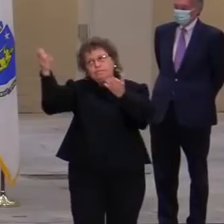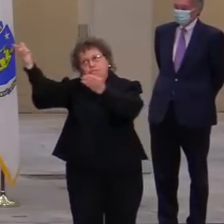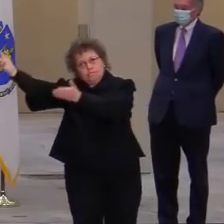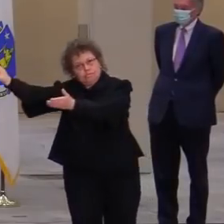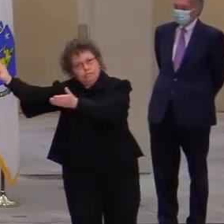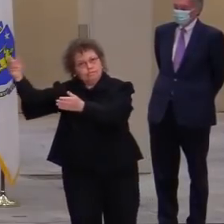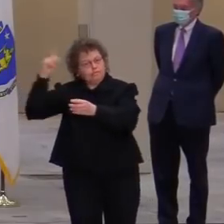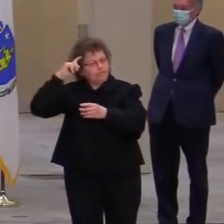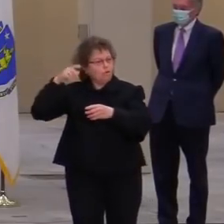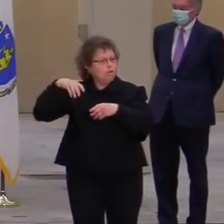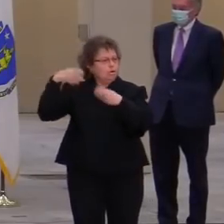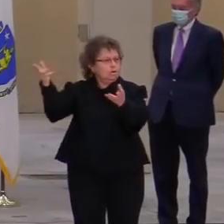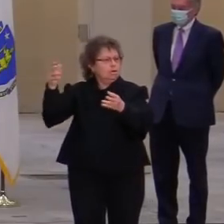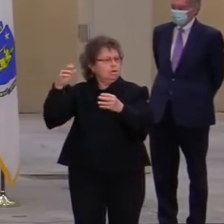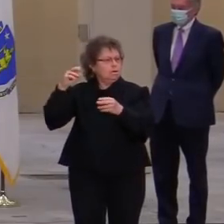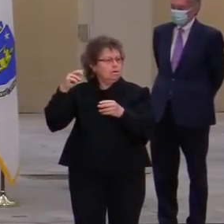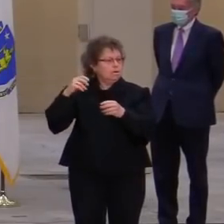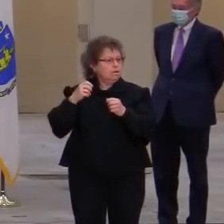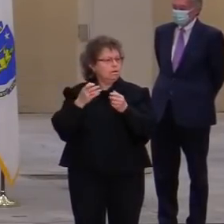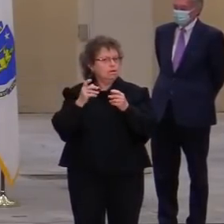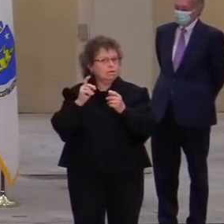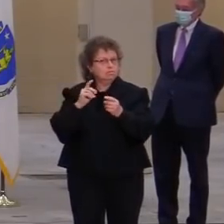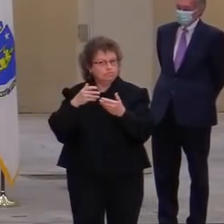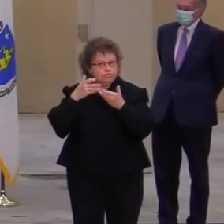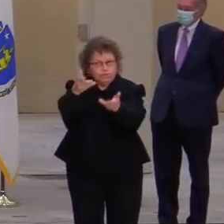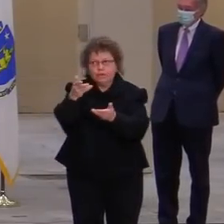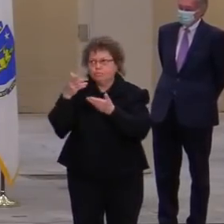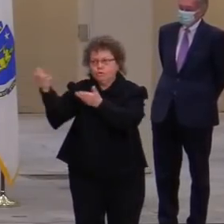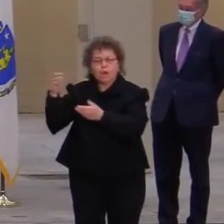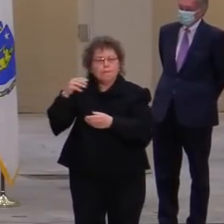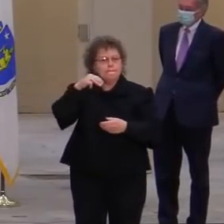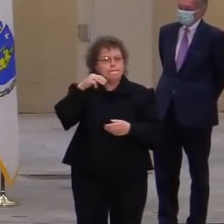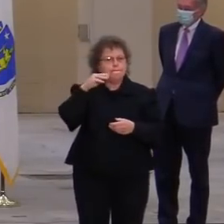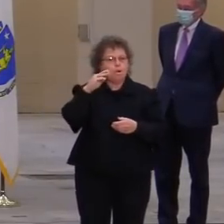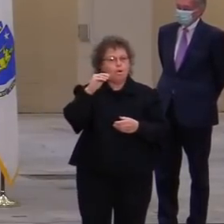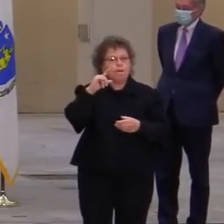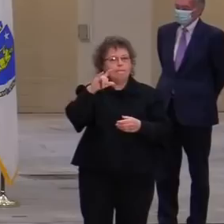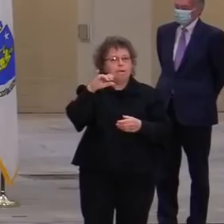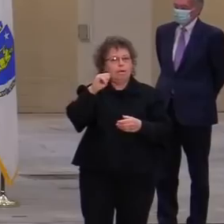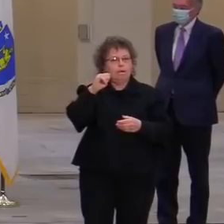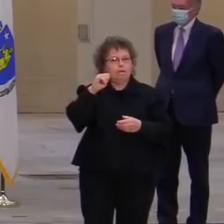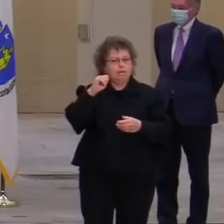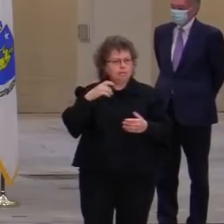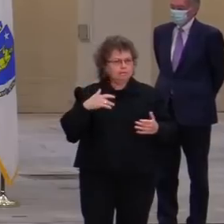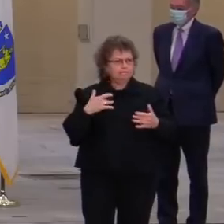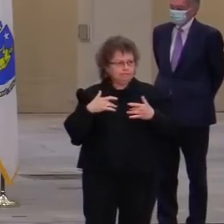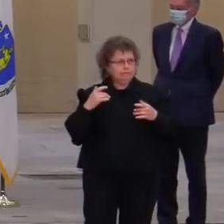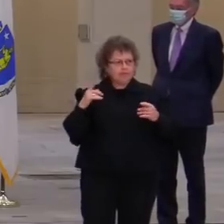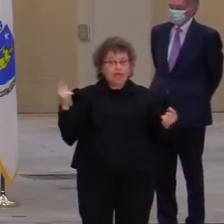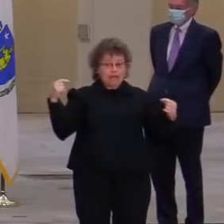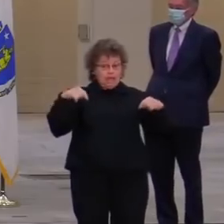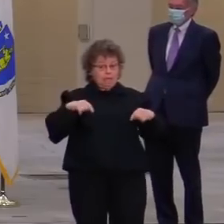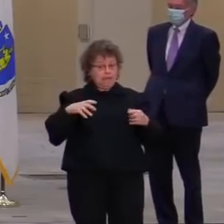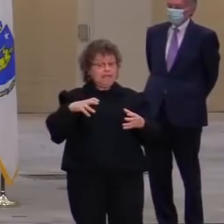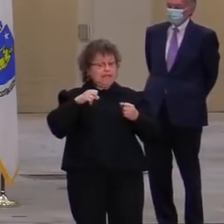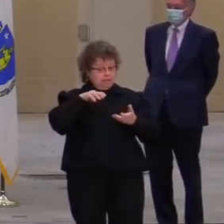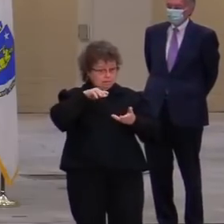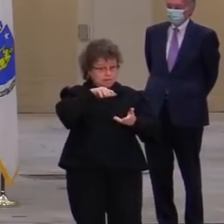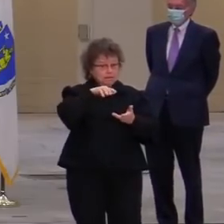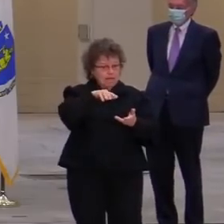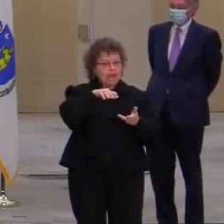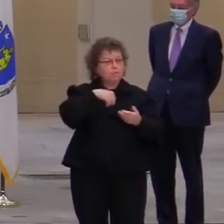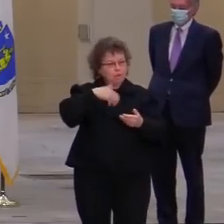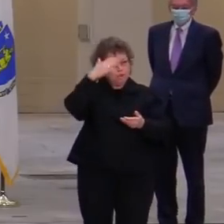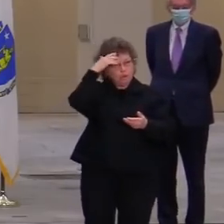we're really excited that, as the administrator said, people will come here, but we also know we need to go out to where people